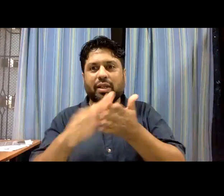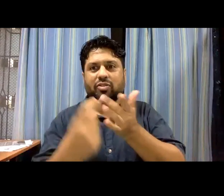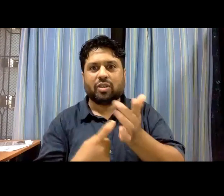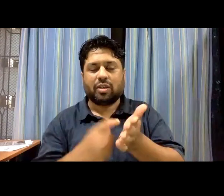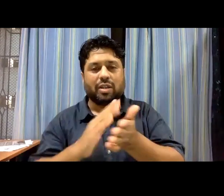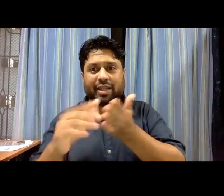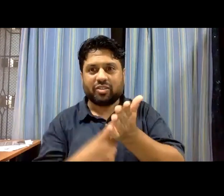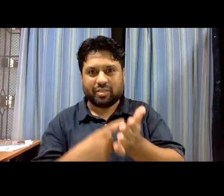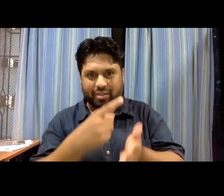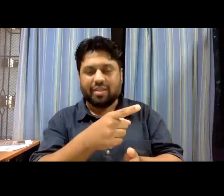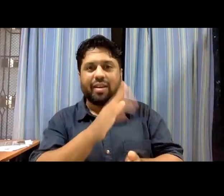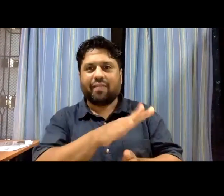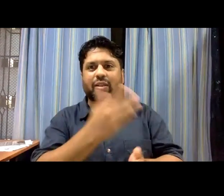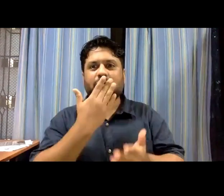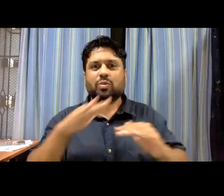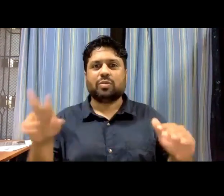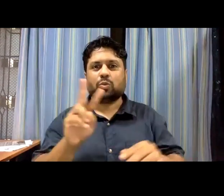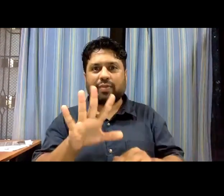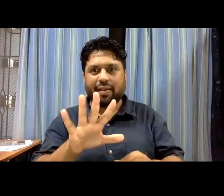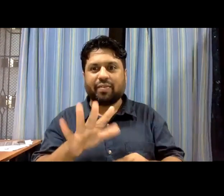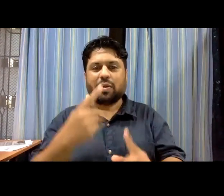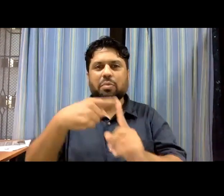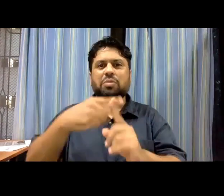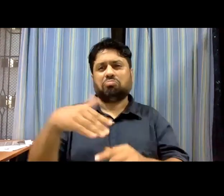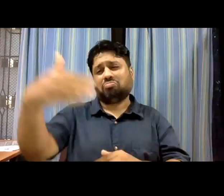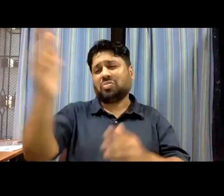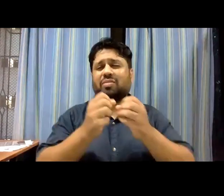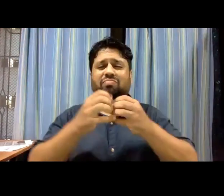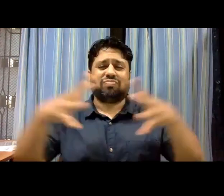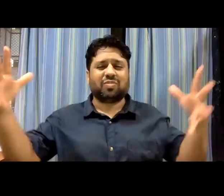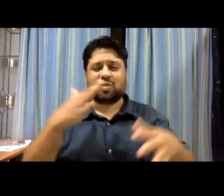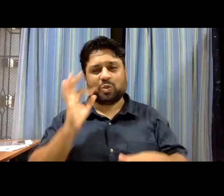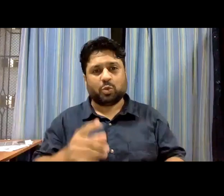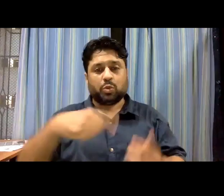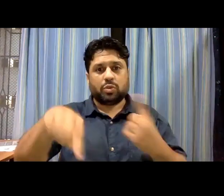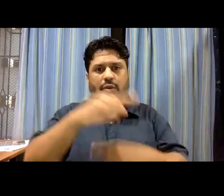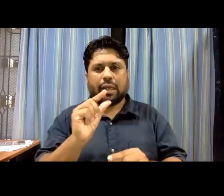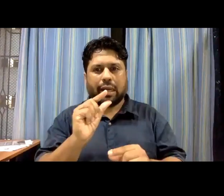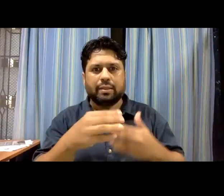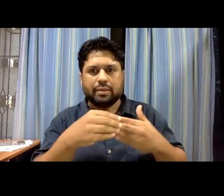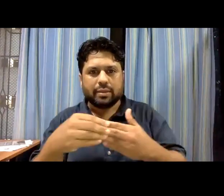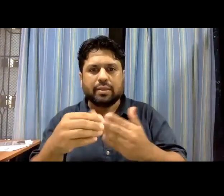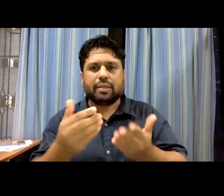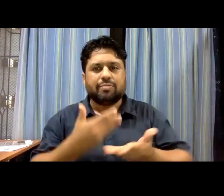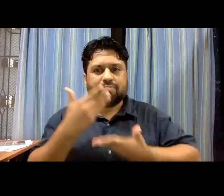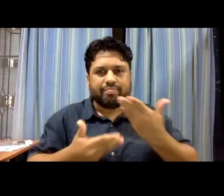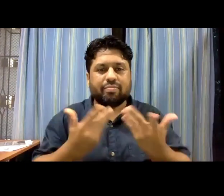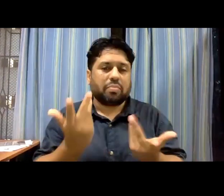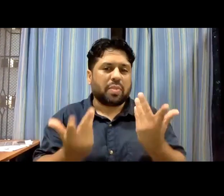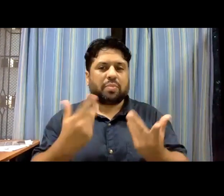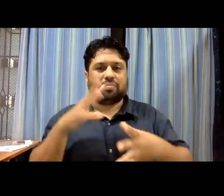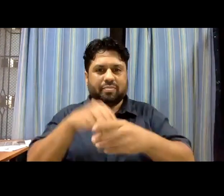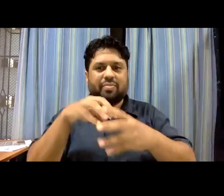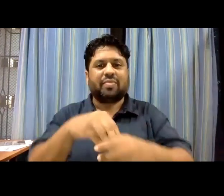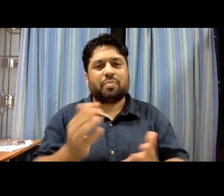expand deaf teachers. Like, just we saw in Haryana, there are 25. So we want to expand more, and people